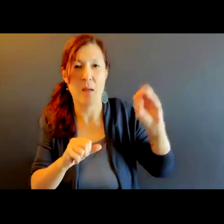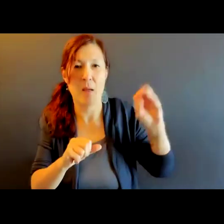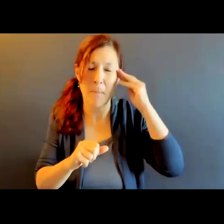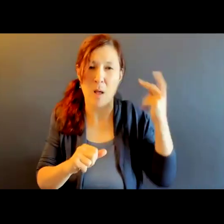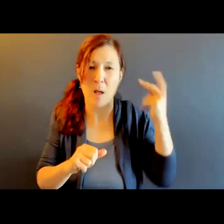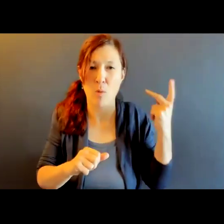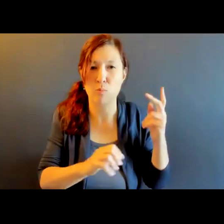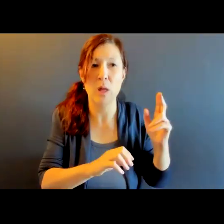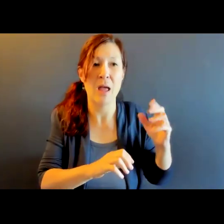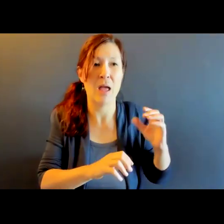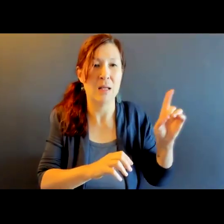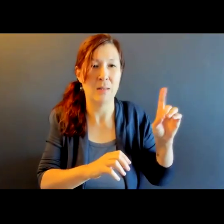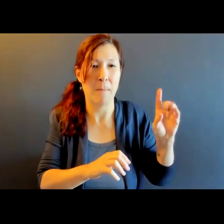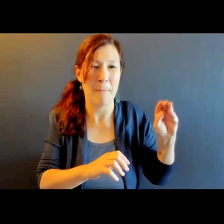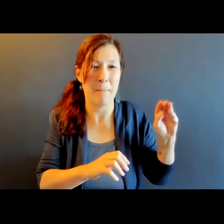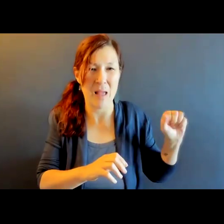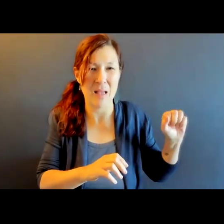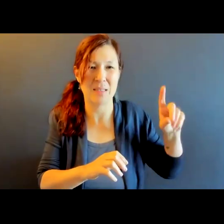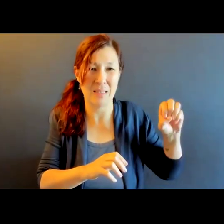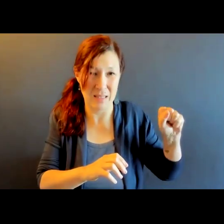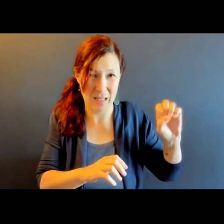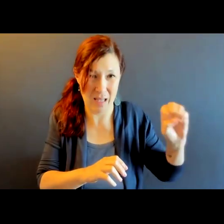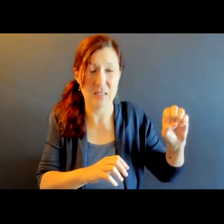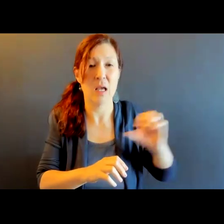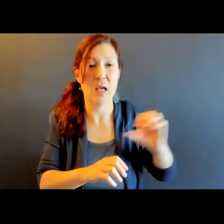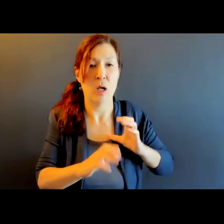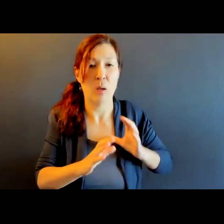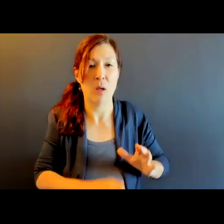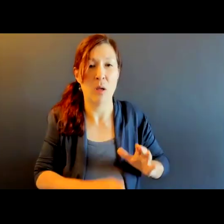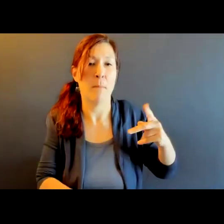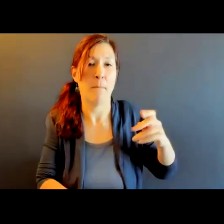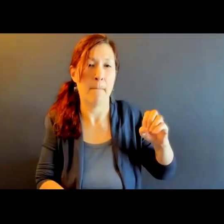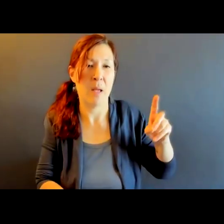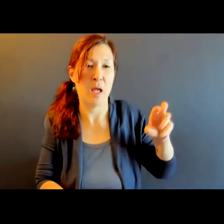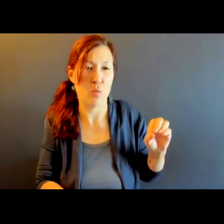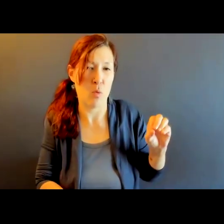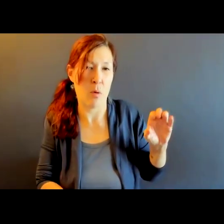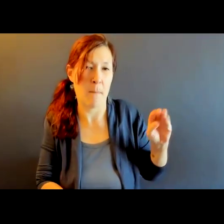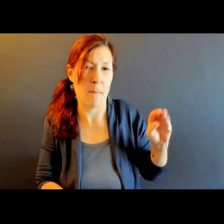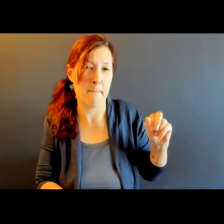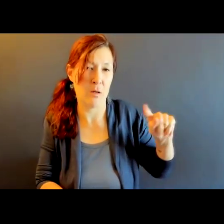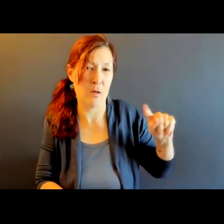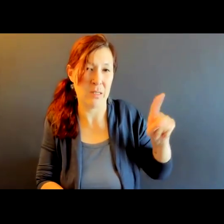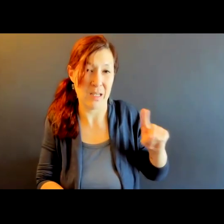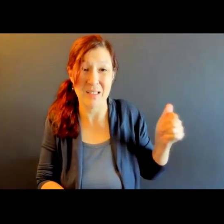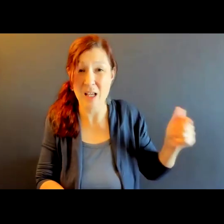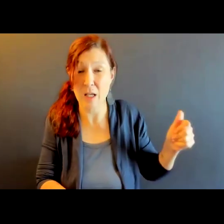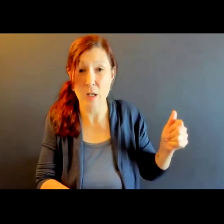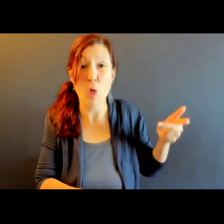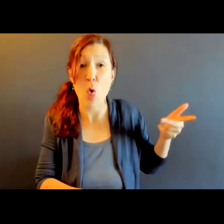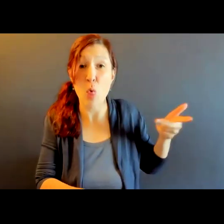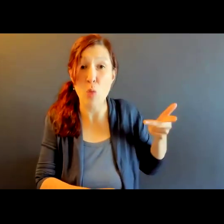Department of Elementary and Secondary Education Commissioner Pedro Martinez. In fact, the commissioner